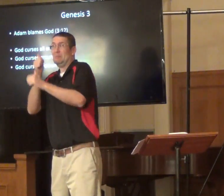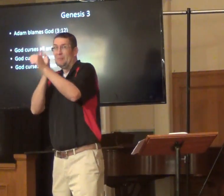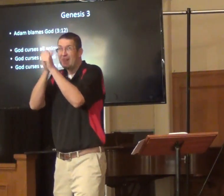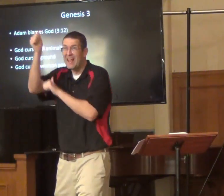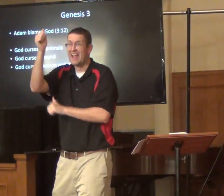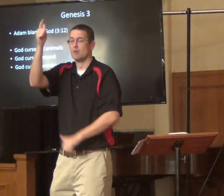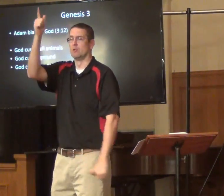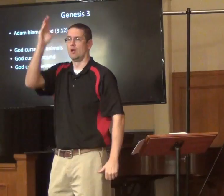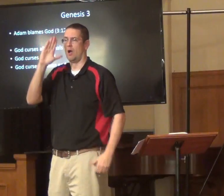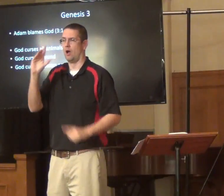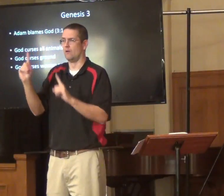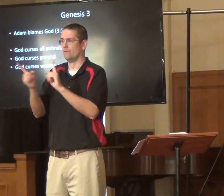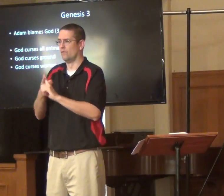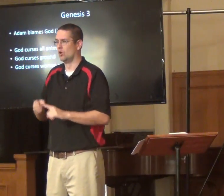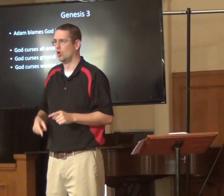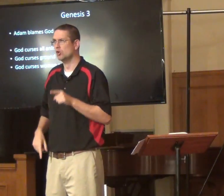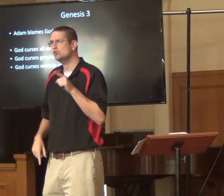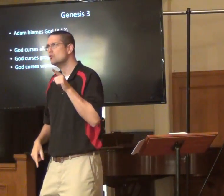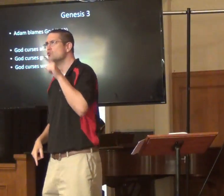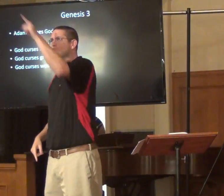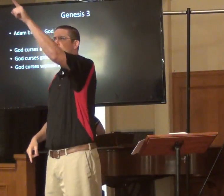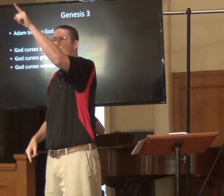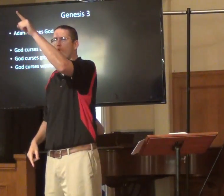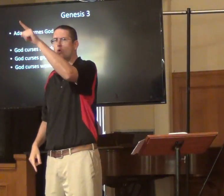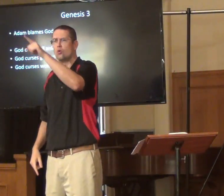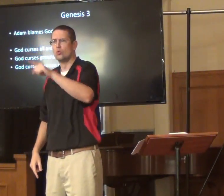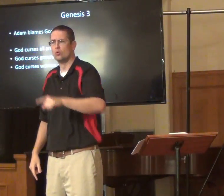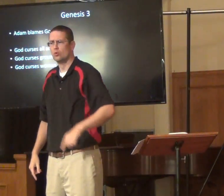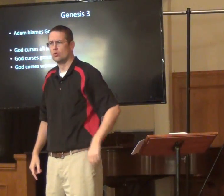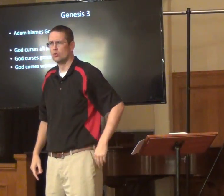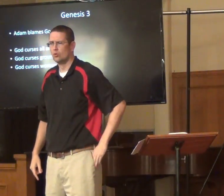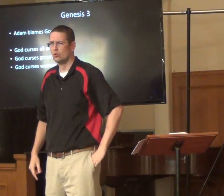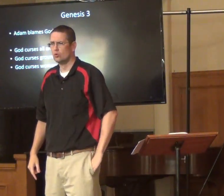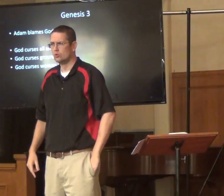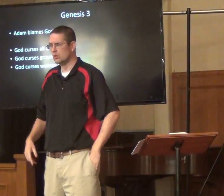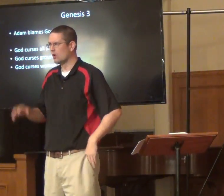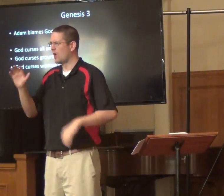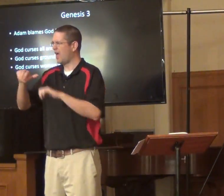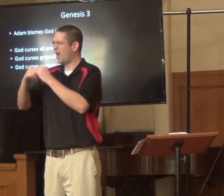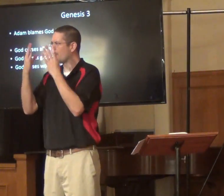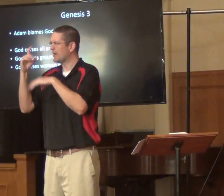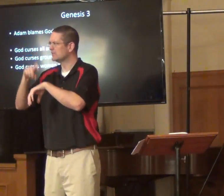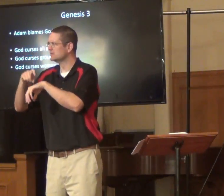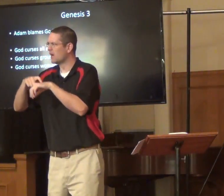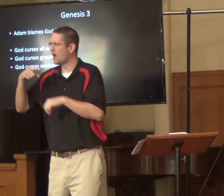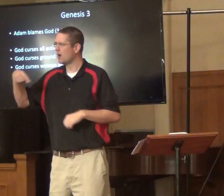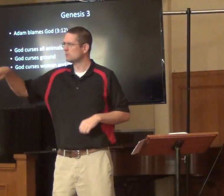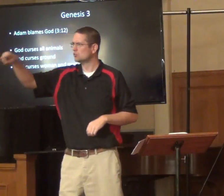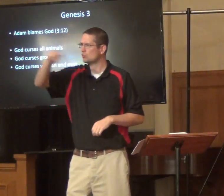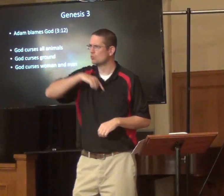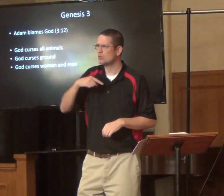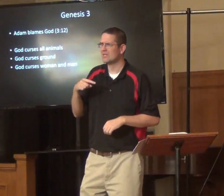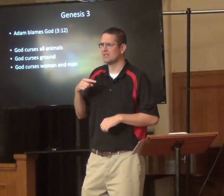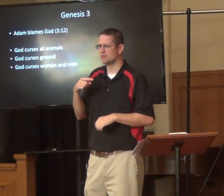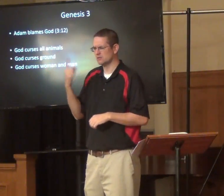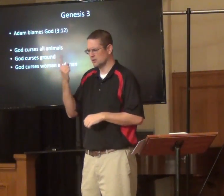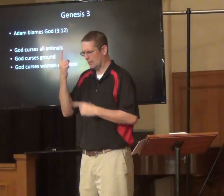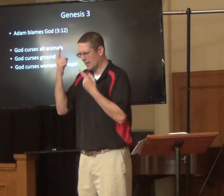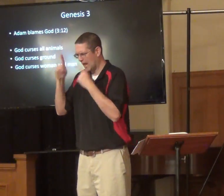blaming Eve. He was truly blaming God first, because God was the one. How many times do we,